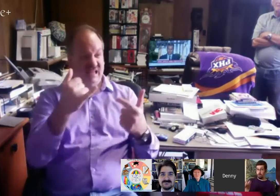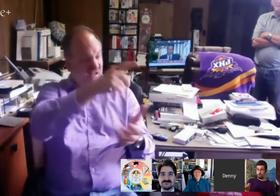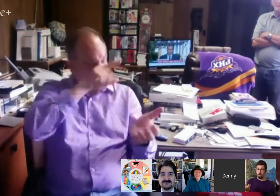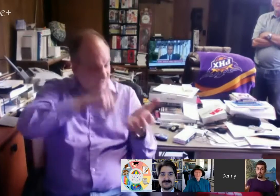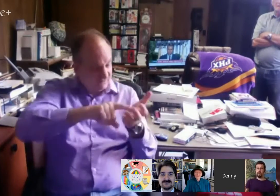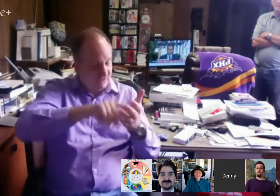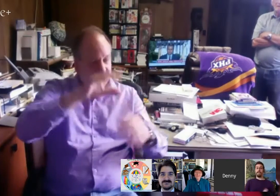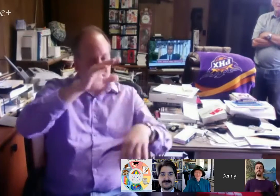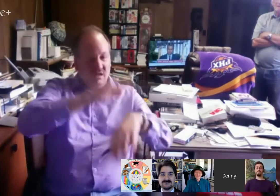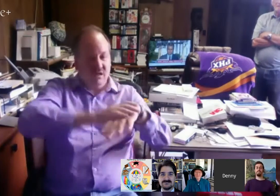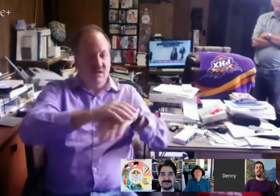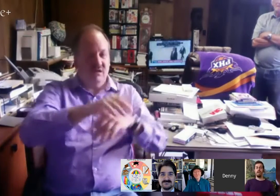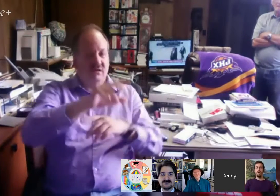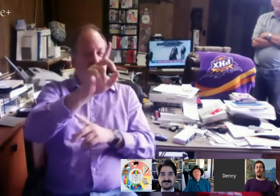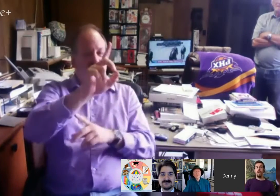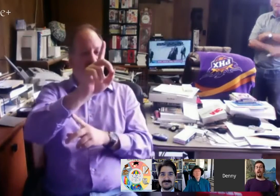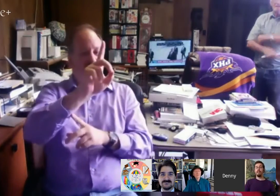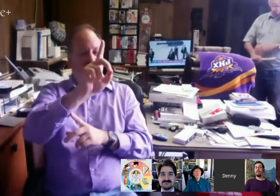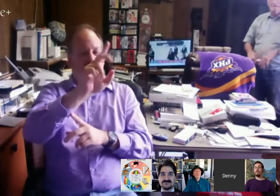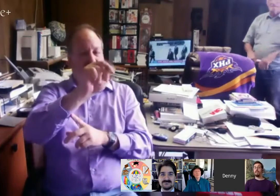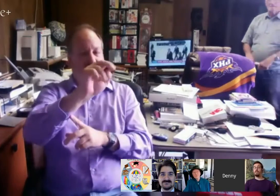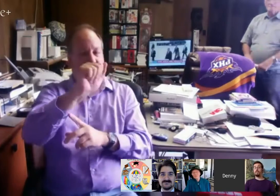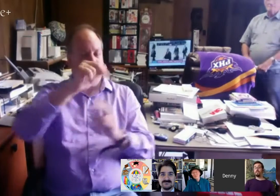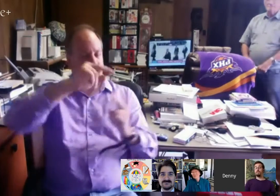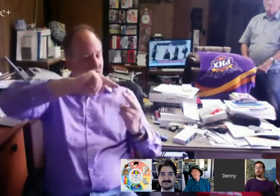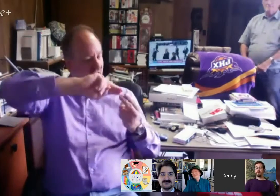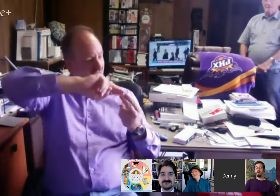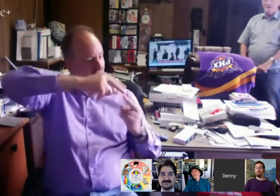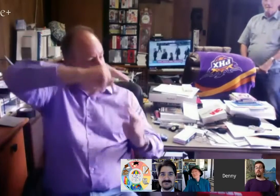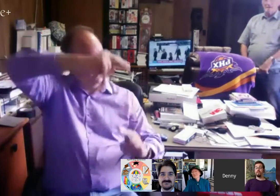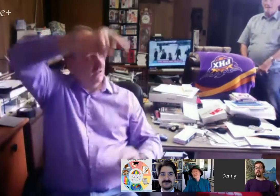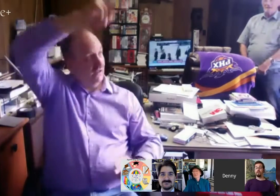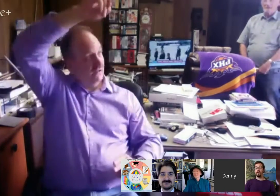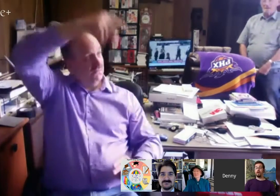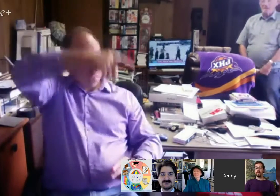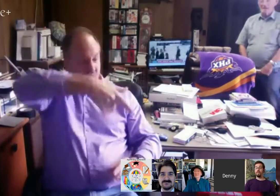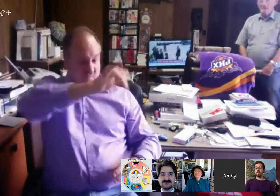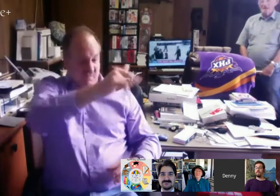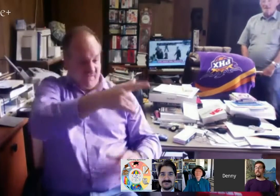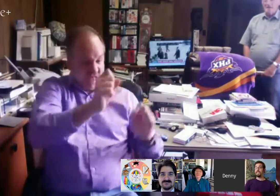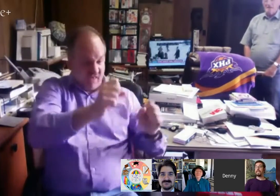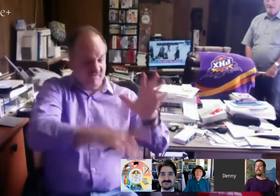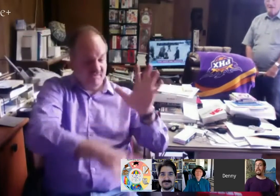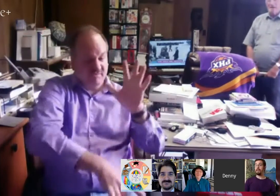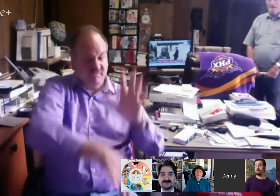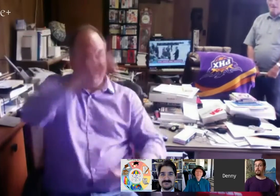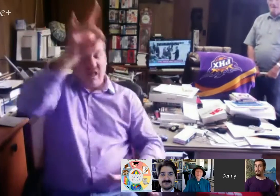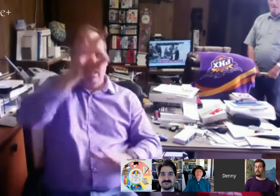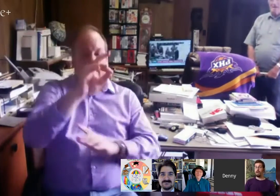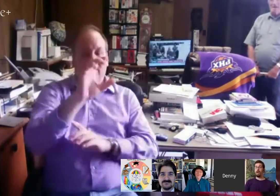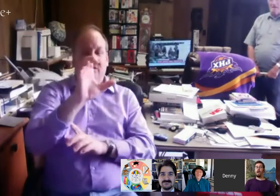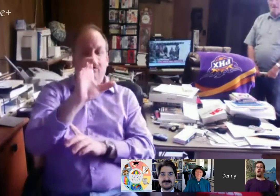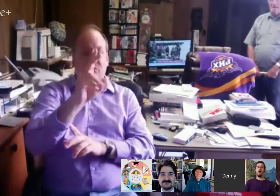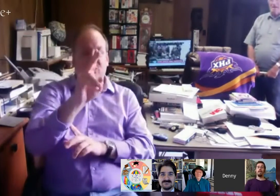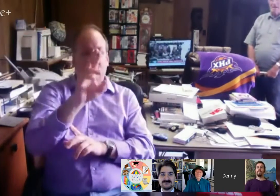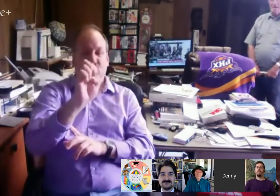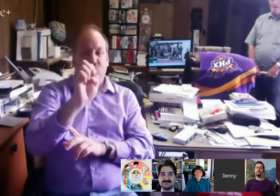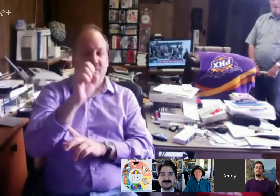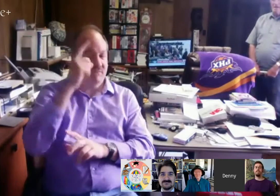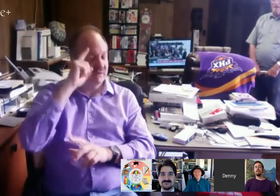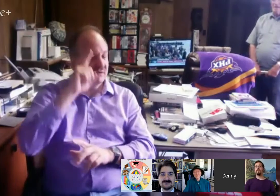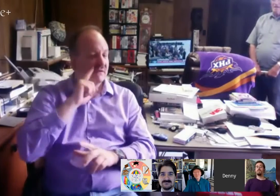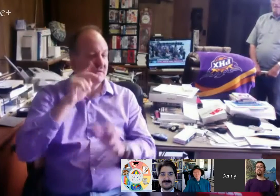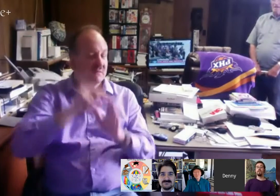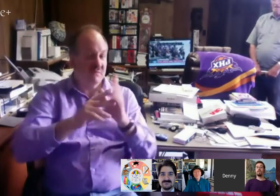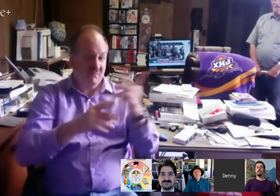like the cochlear implant. And then there's even been research on DNA, and